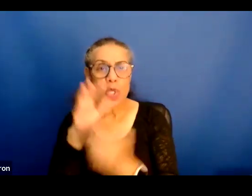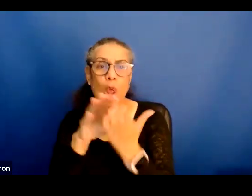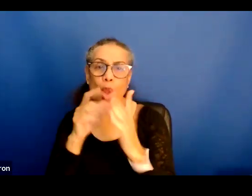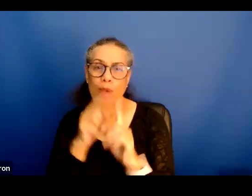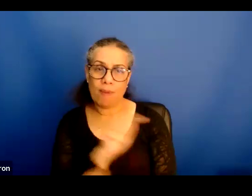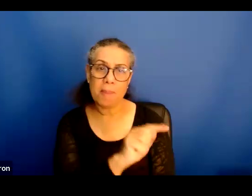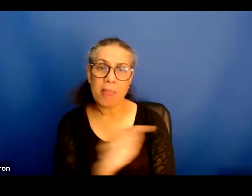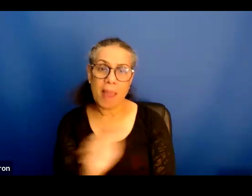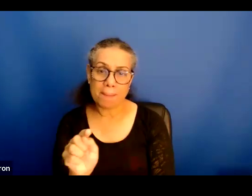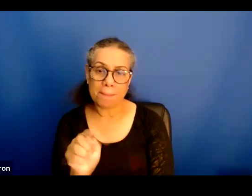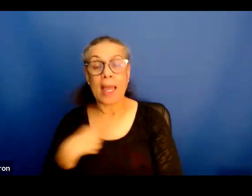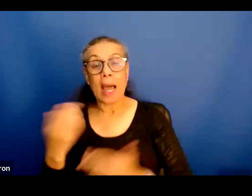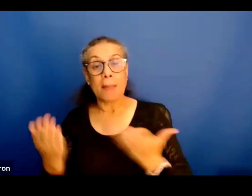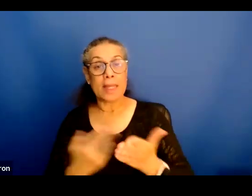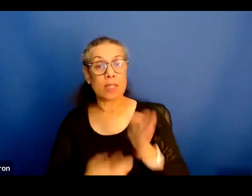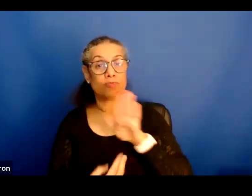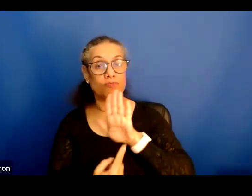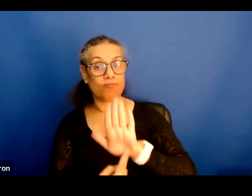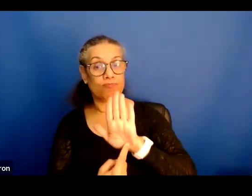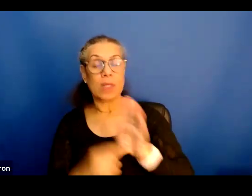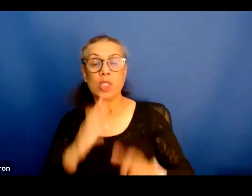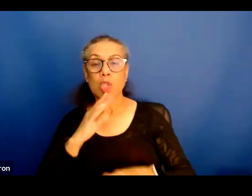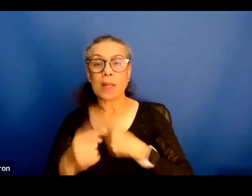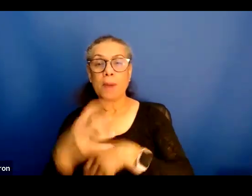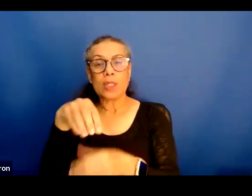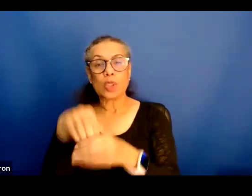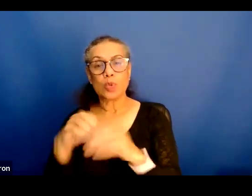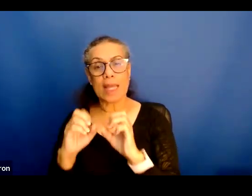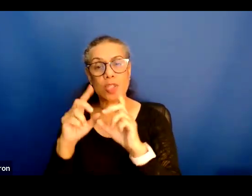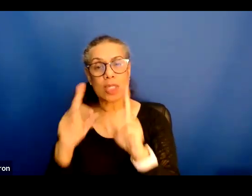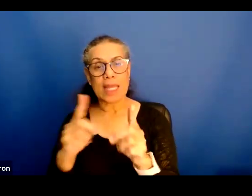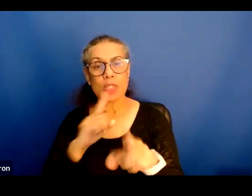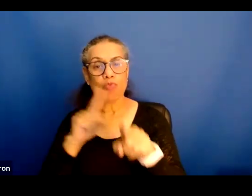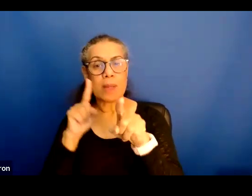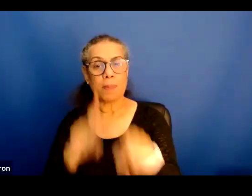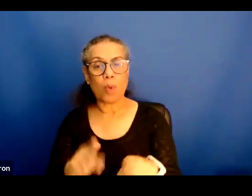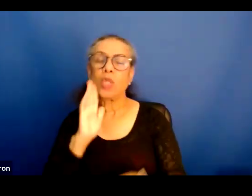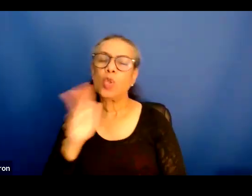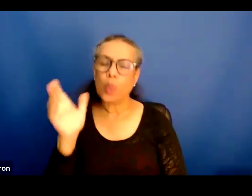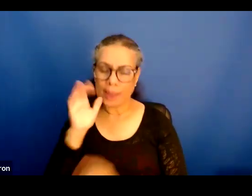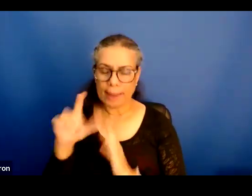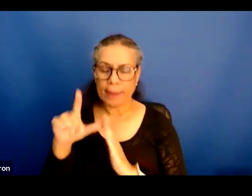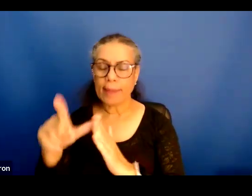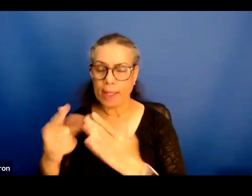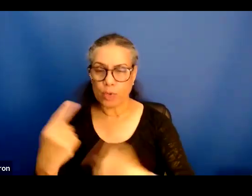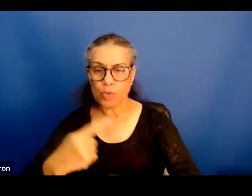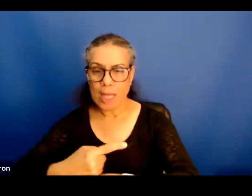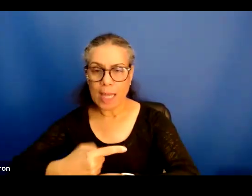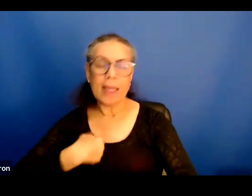them. I'm here tonight to talk about the Inclusive Education Report that you will hear later and just give